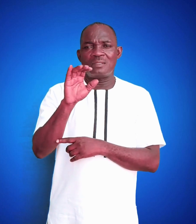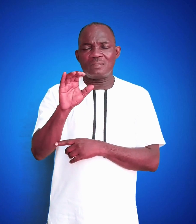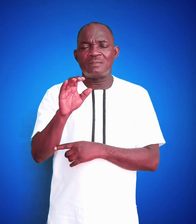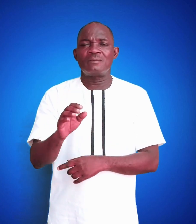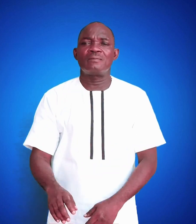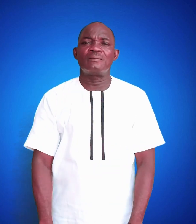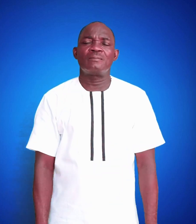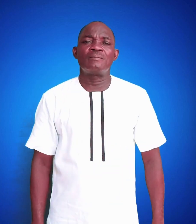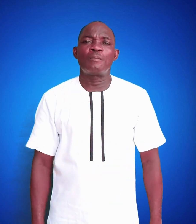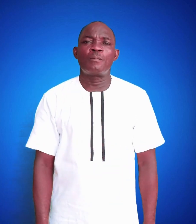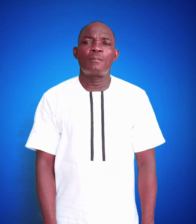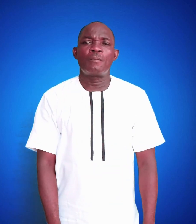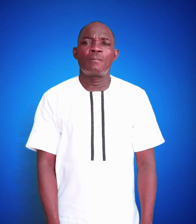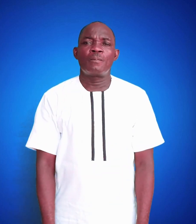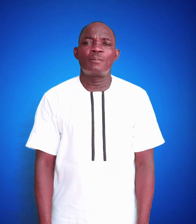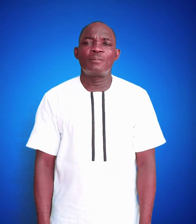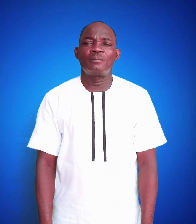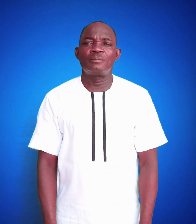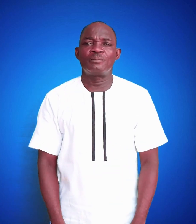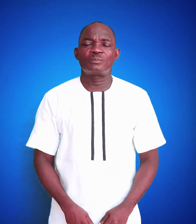CLIC.